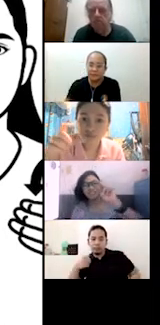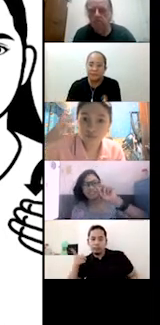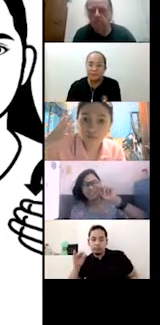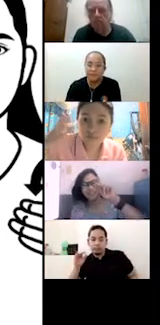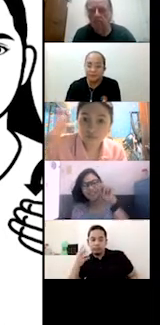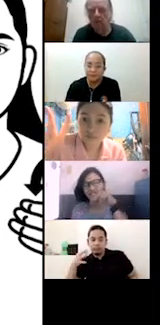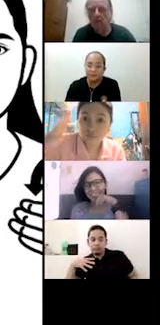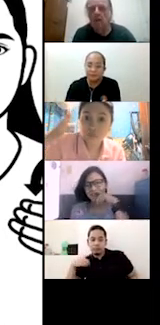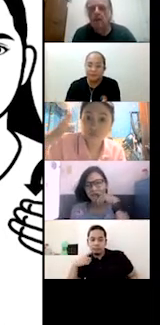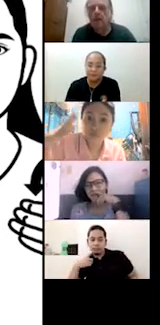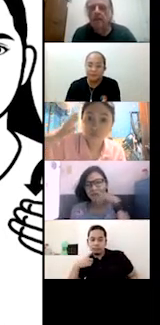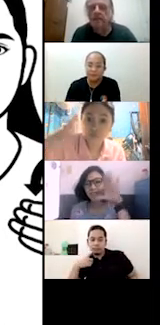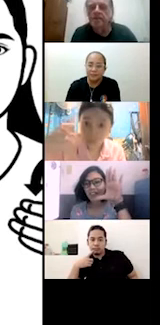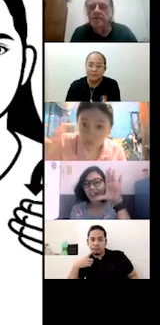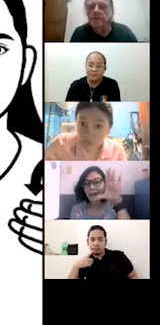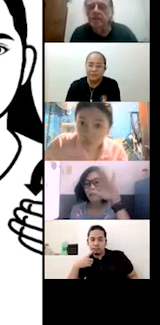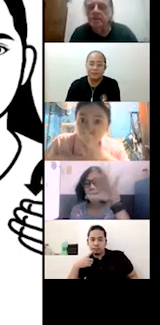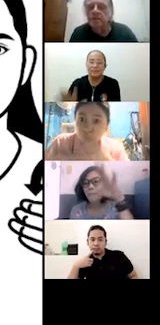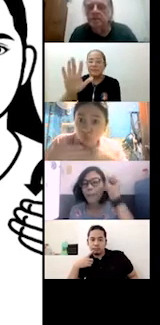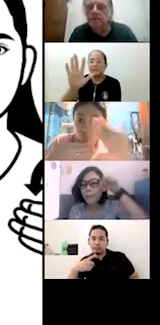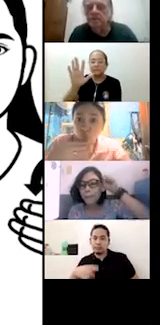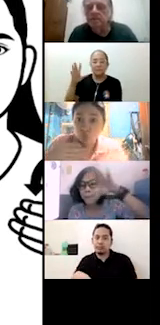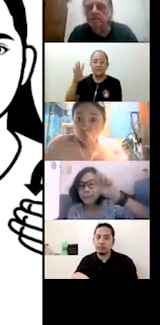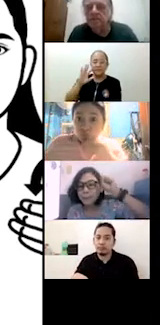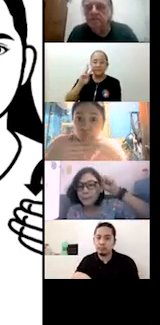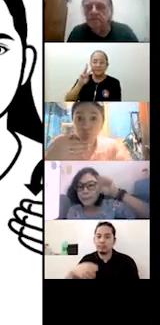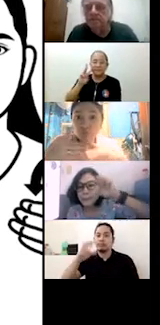So Yeah, this is the